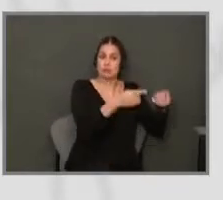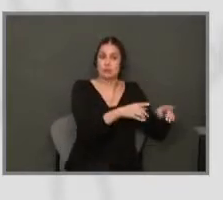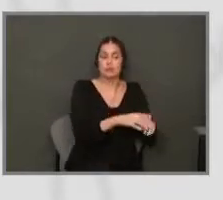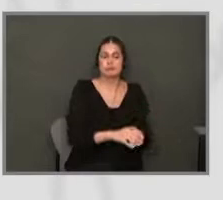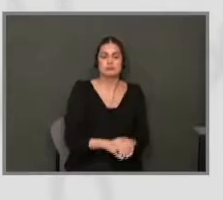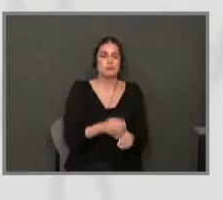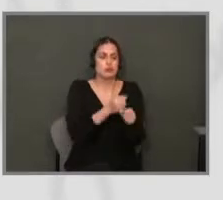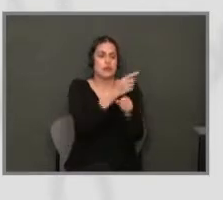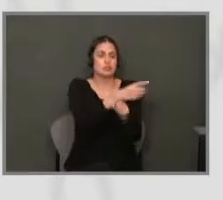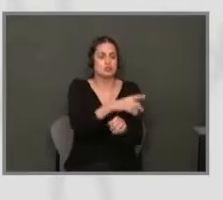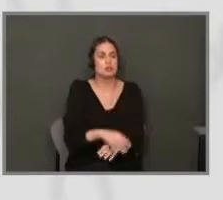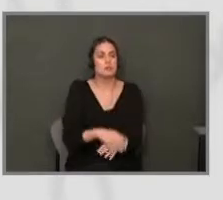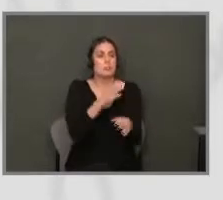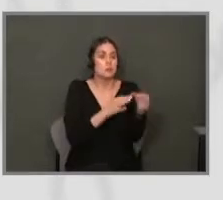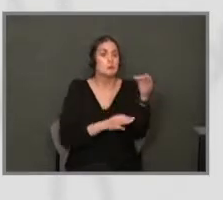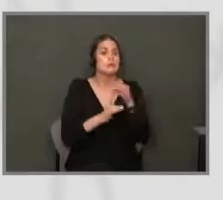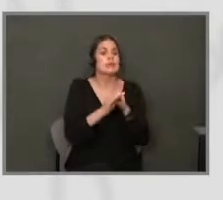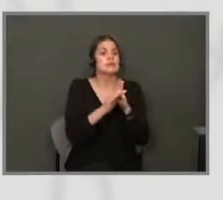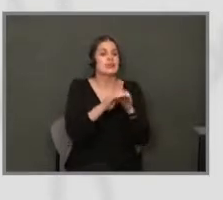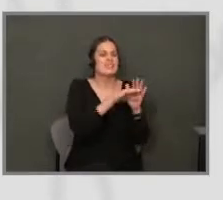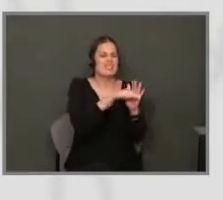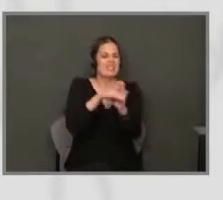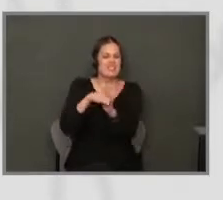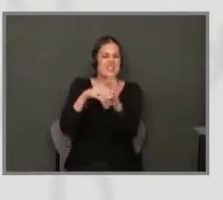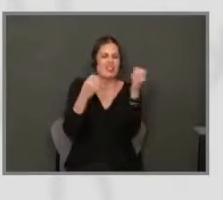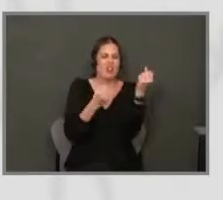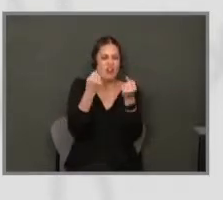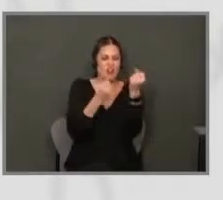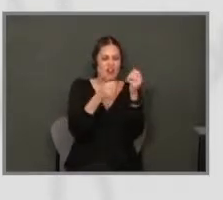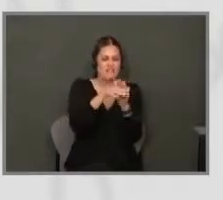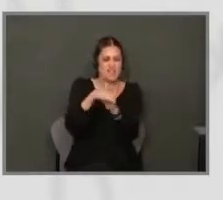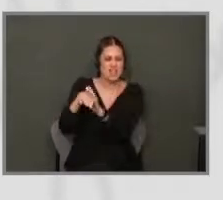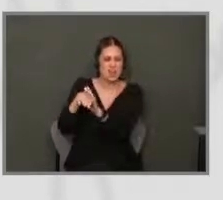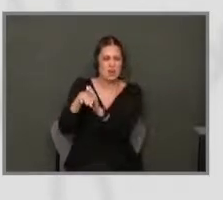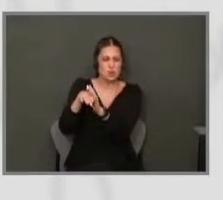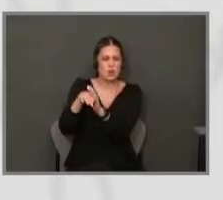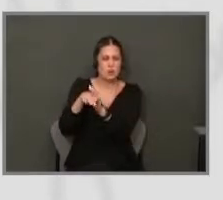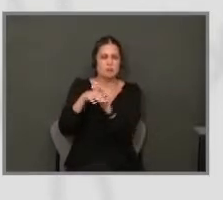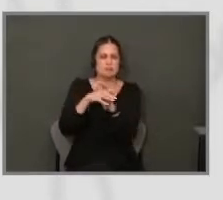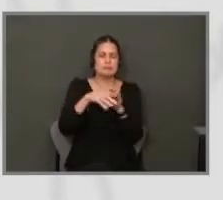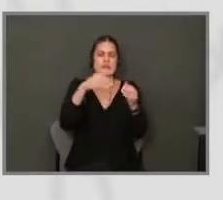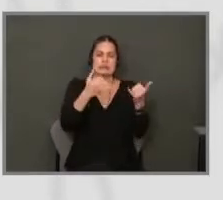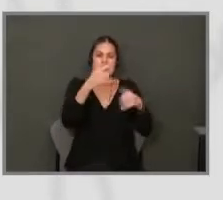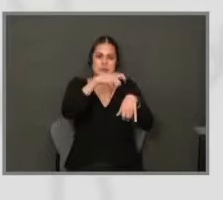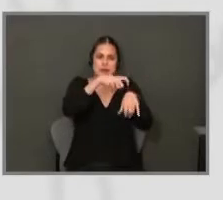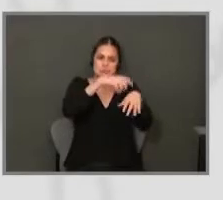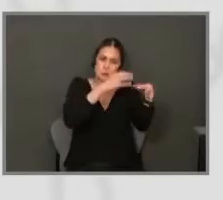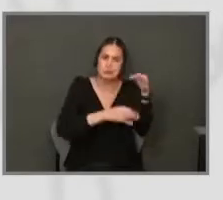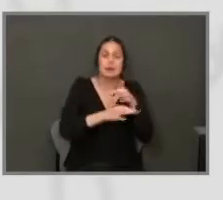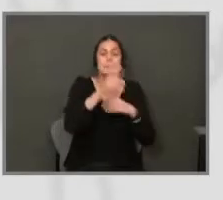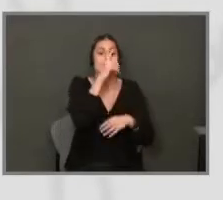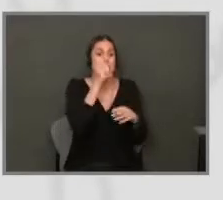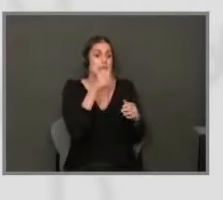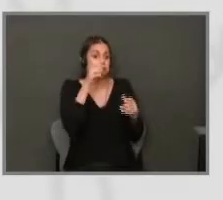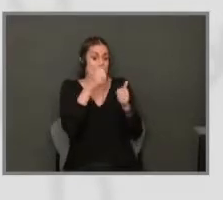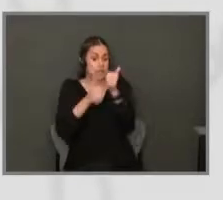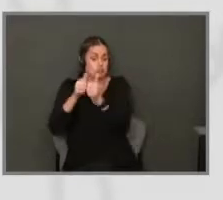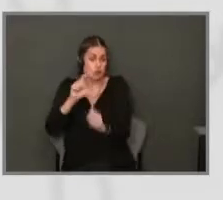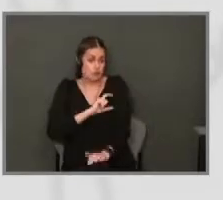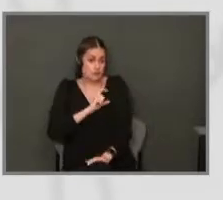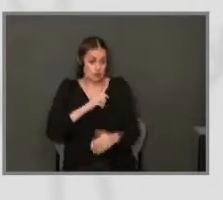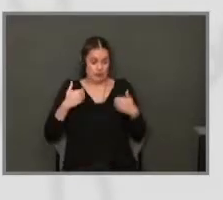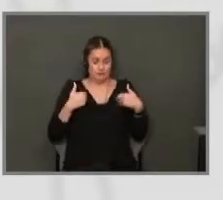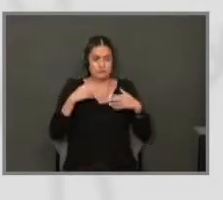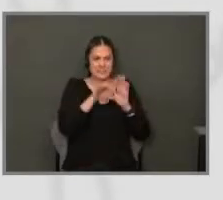budget, and we'll be replacing our in-car video system in the police vehicles. Every officer's got a body cam on